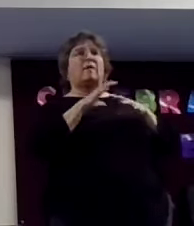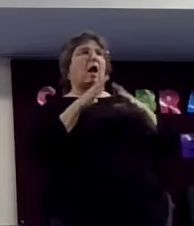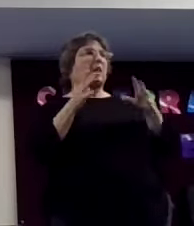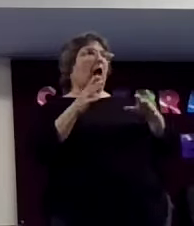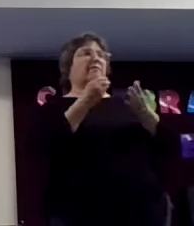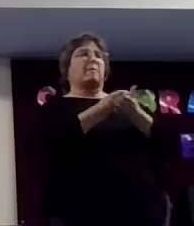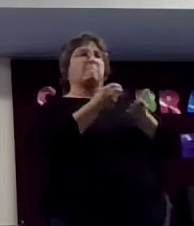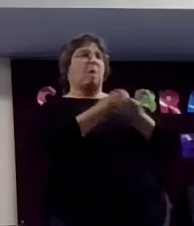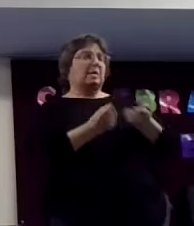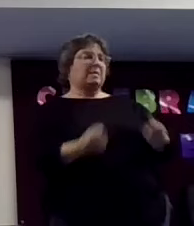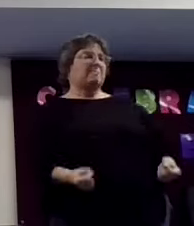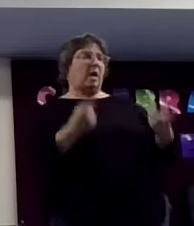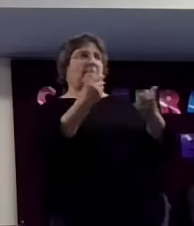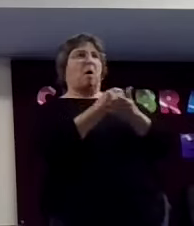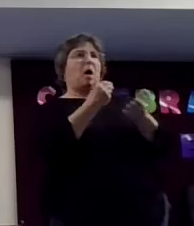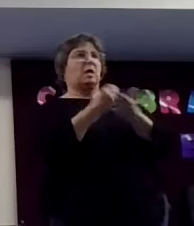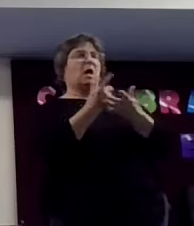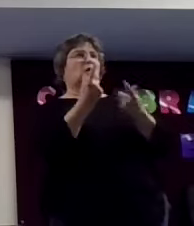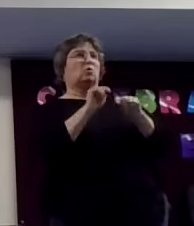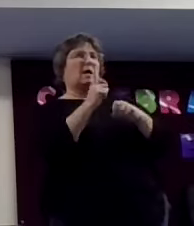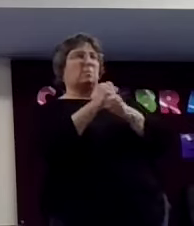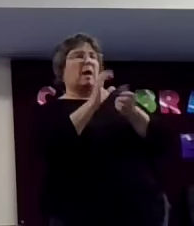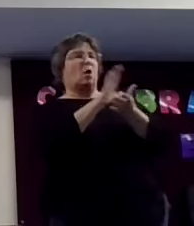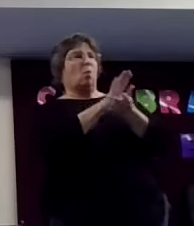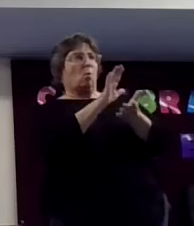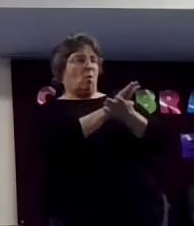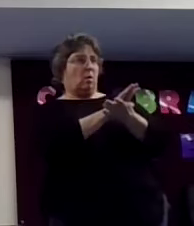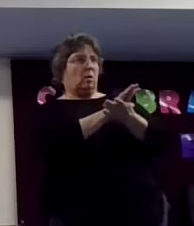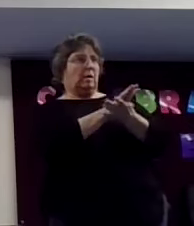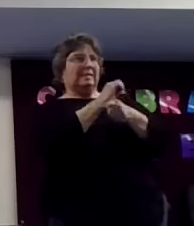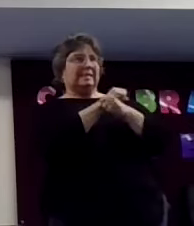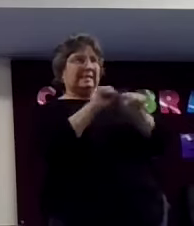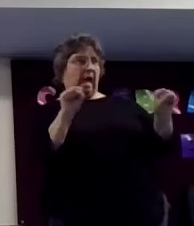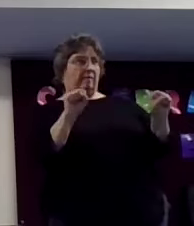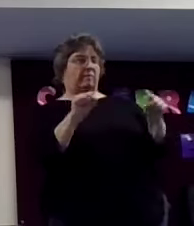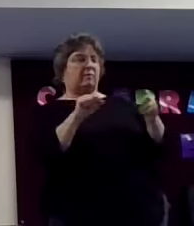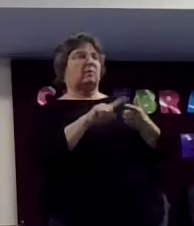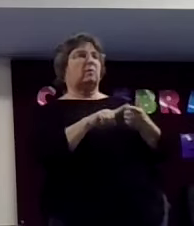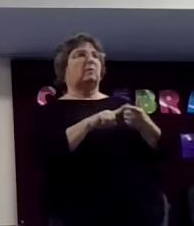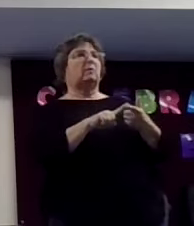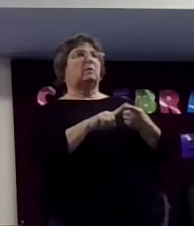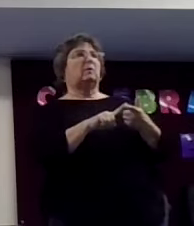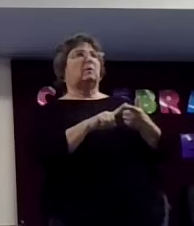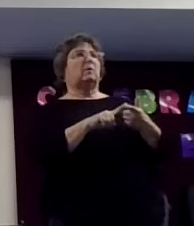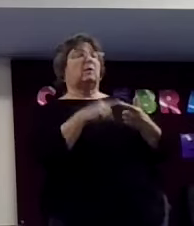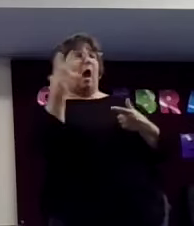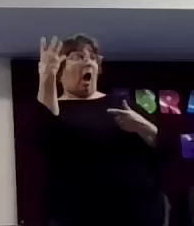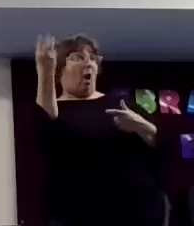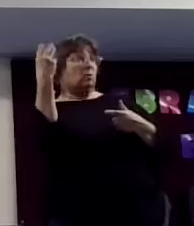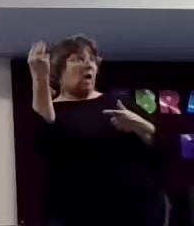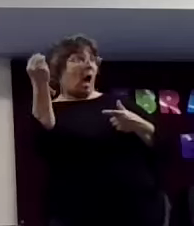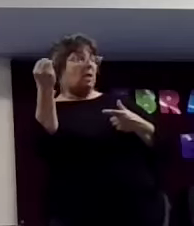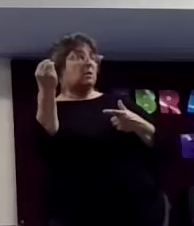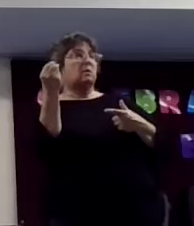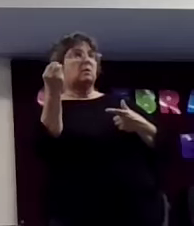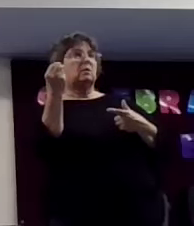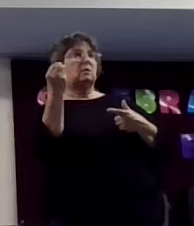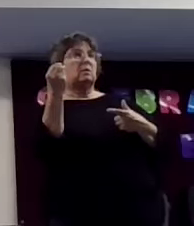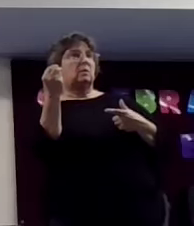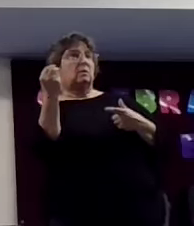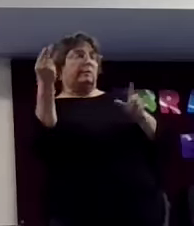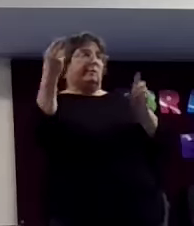of money in the last few years trying to make our schools safer, whether it's from an outside